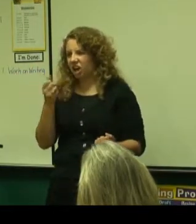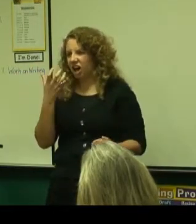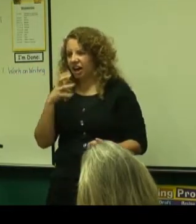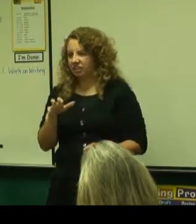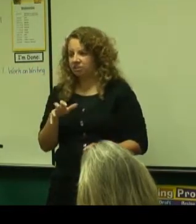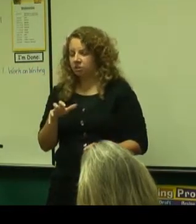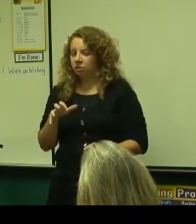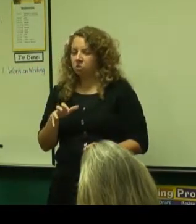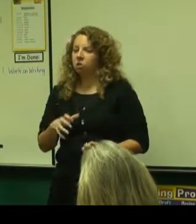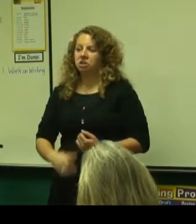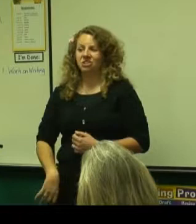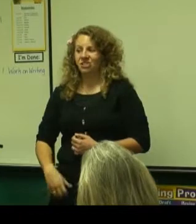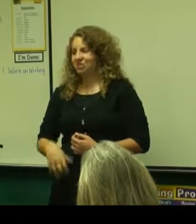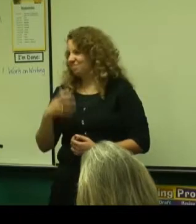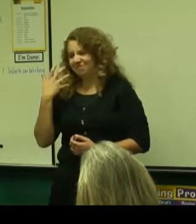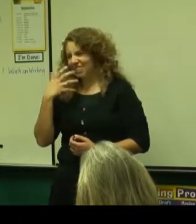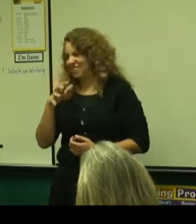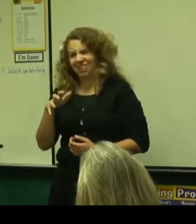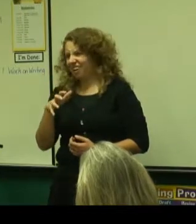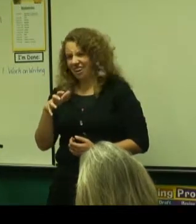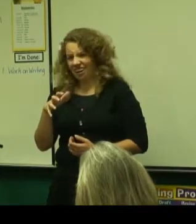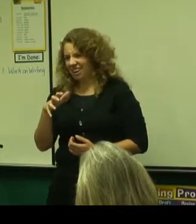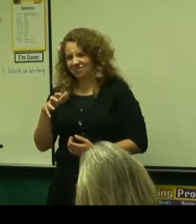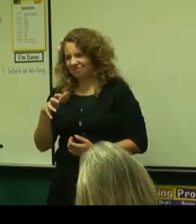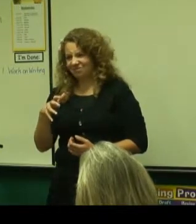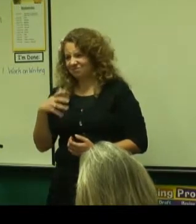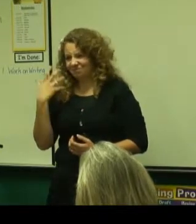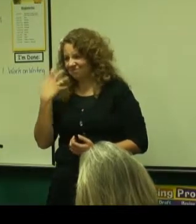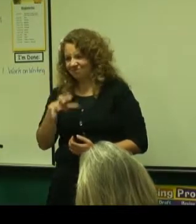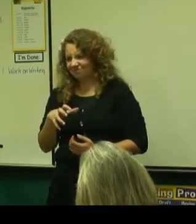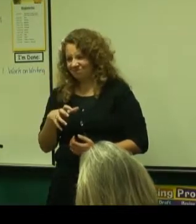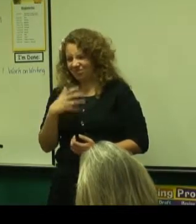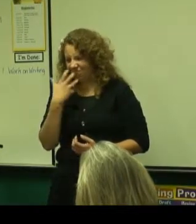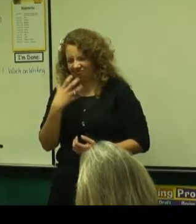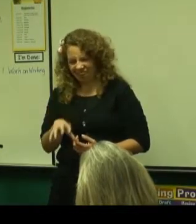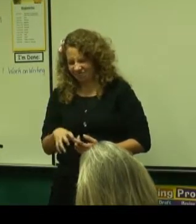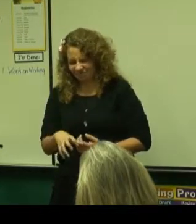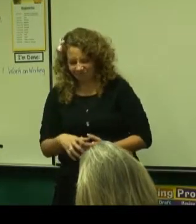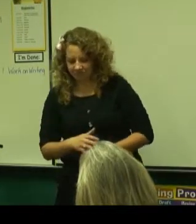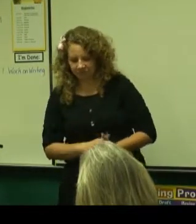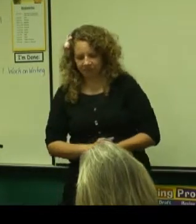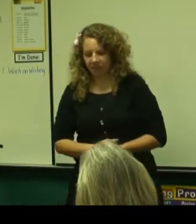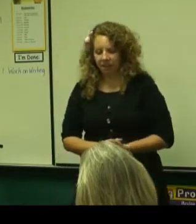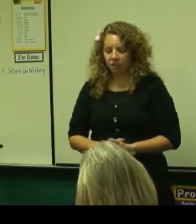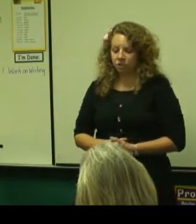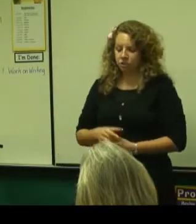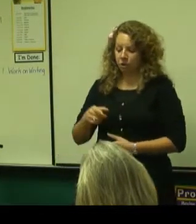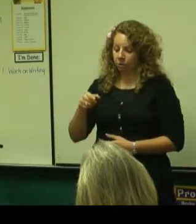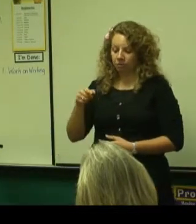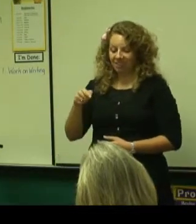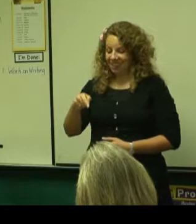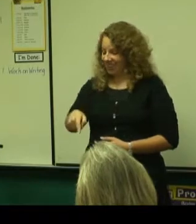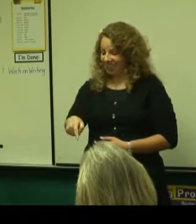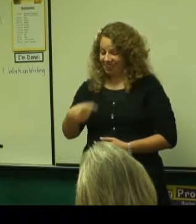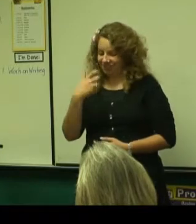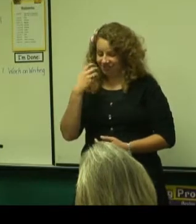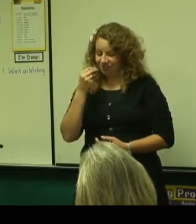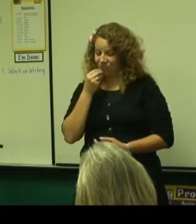hot. Or you could do, it's not hot. It's not hot. Okay, so it